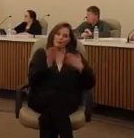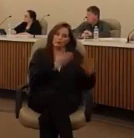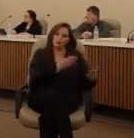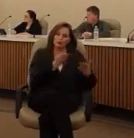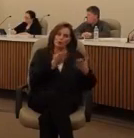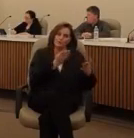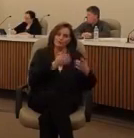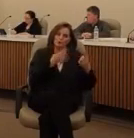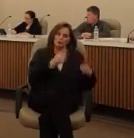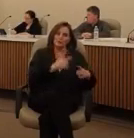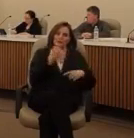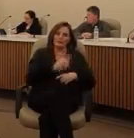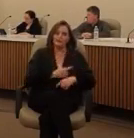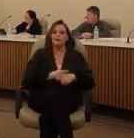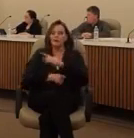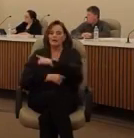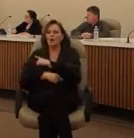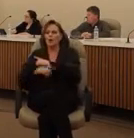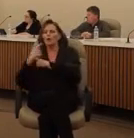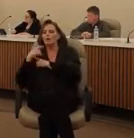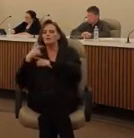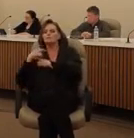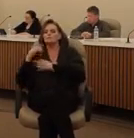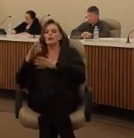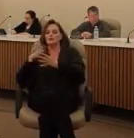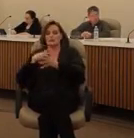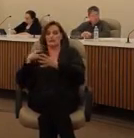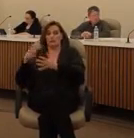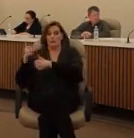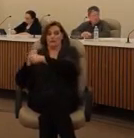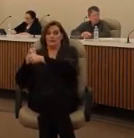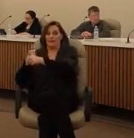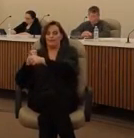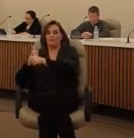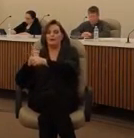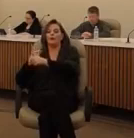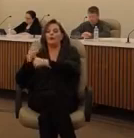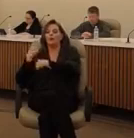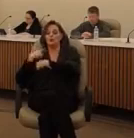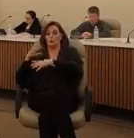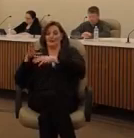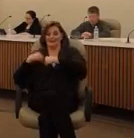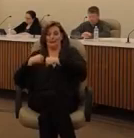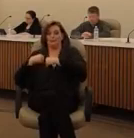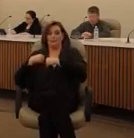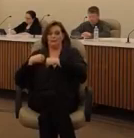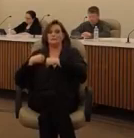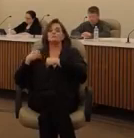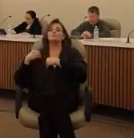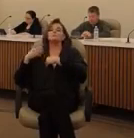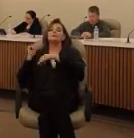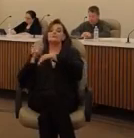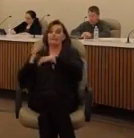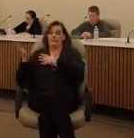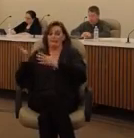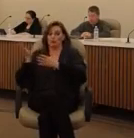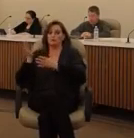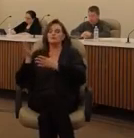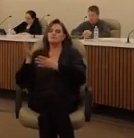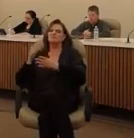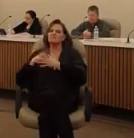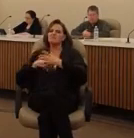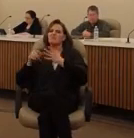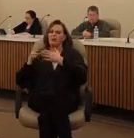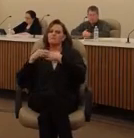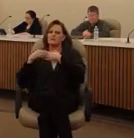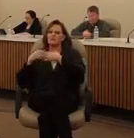Yeah, they have flexibility. What I said is they have flexibility to schedule the deliveries. Right. So, Okay. Yeah, so the point, to Kevin's point,